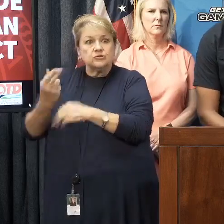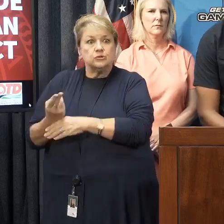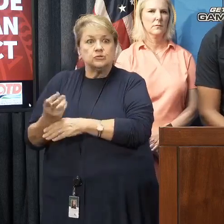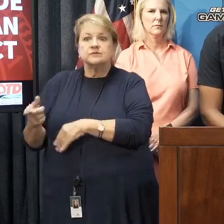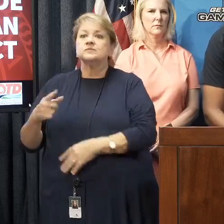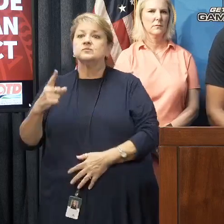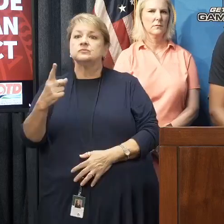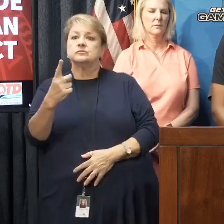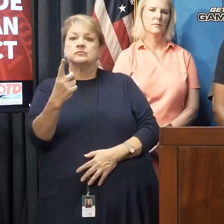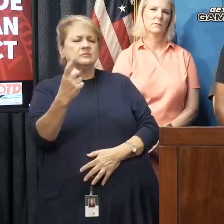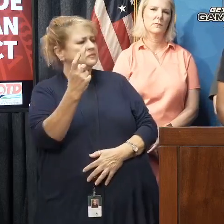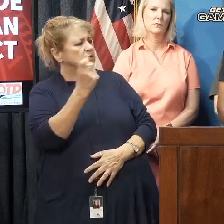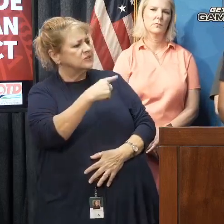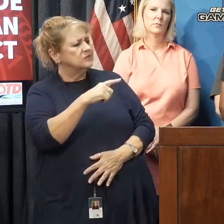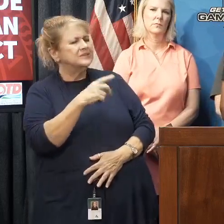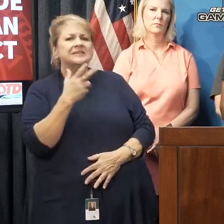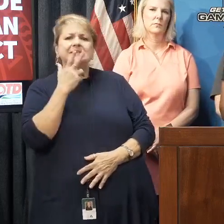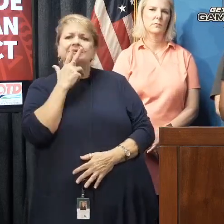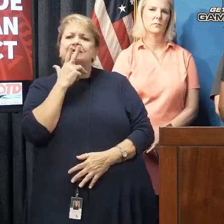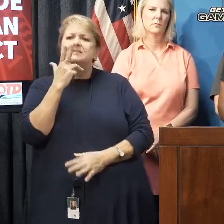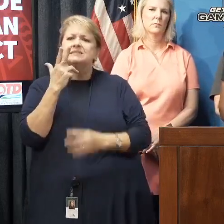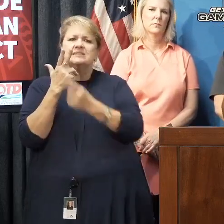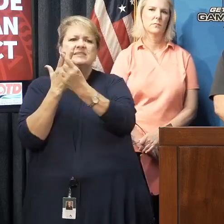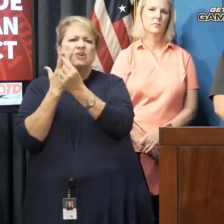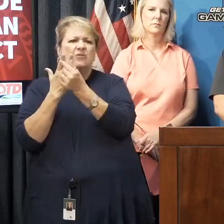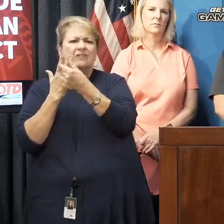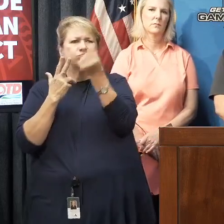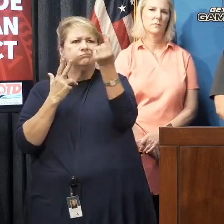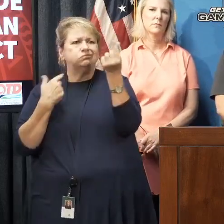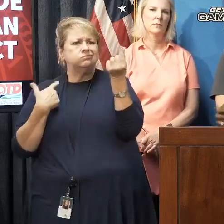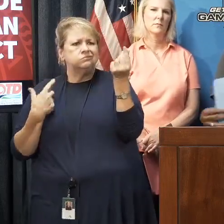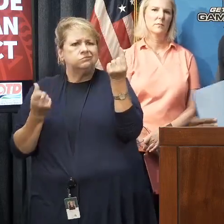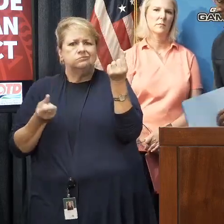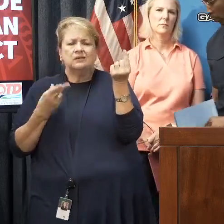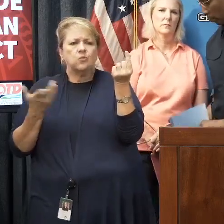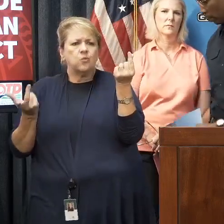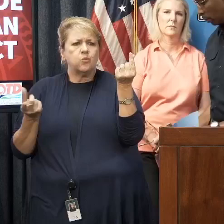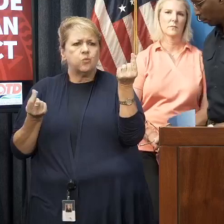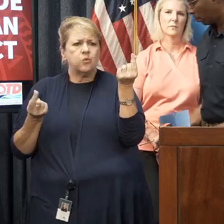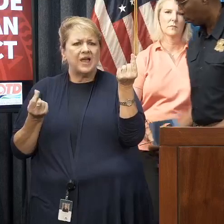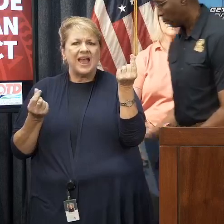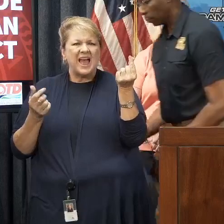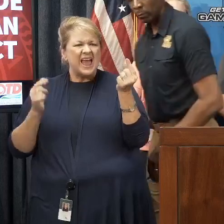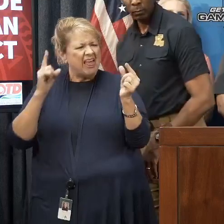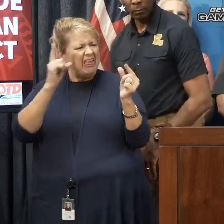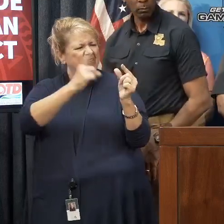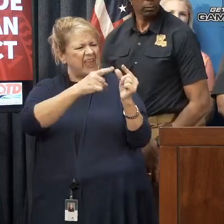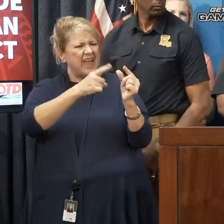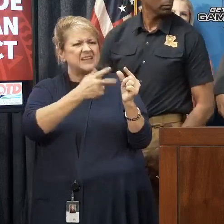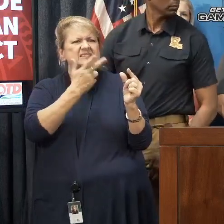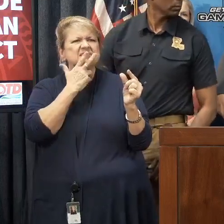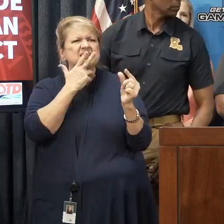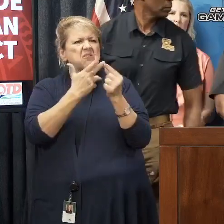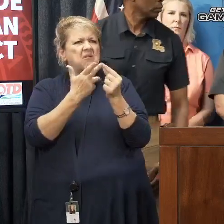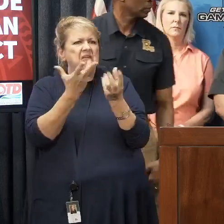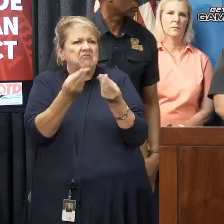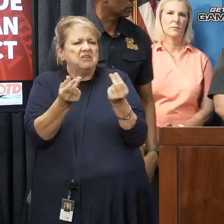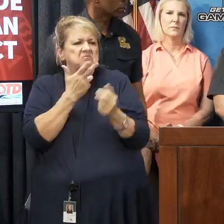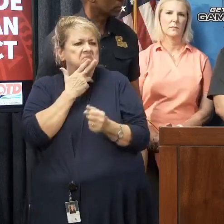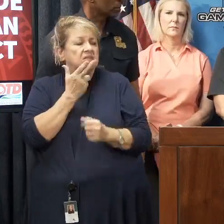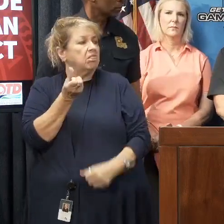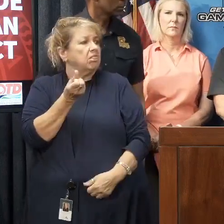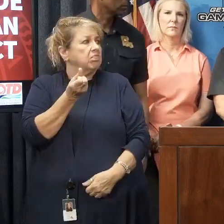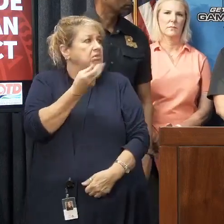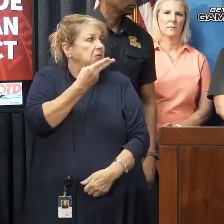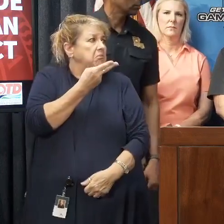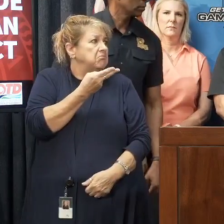those cigarette butts, this may be a question for the state fire marshal's office. How are those so quickly able to start a fire? You know, I mean, people just throwing a